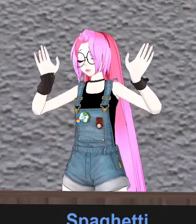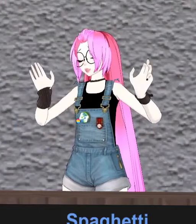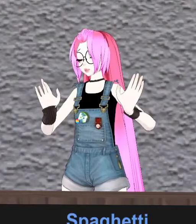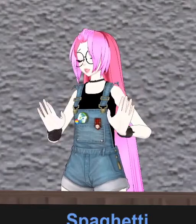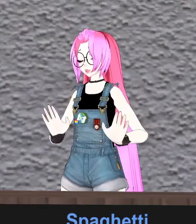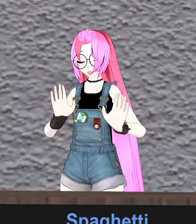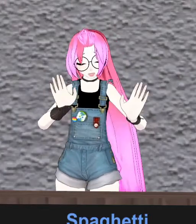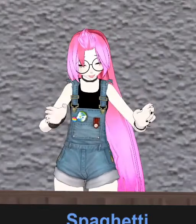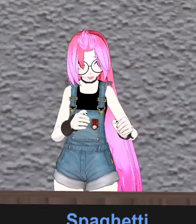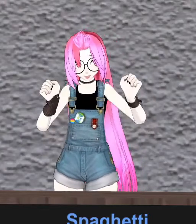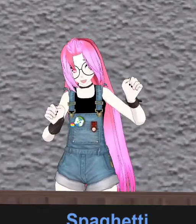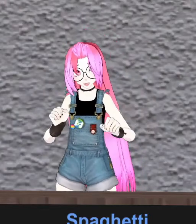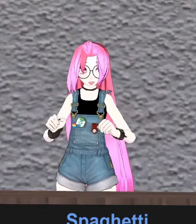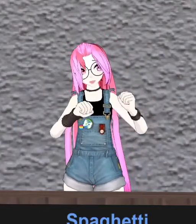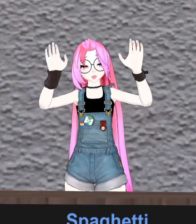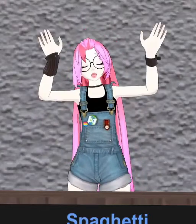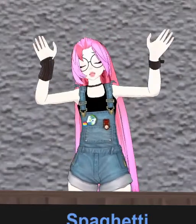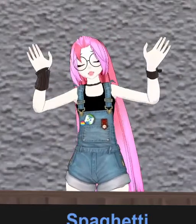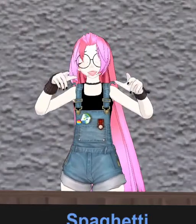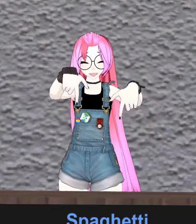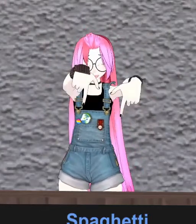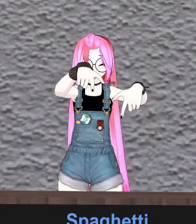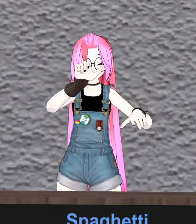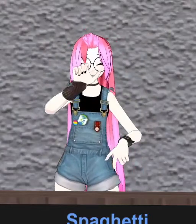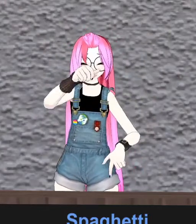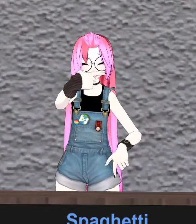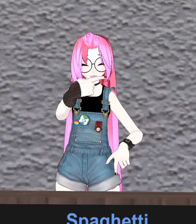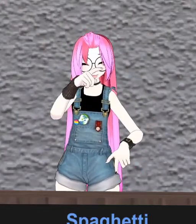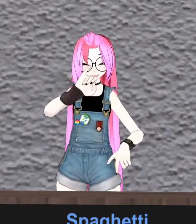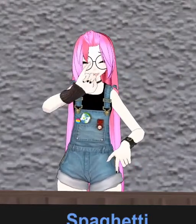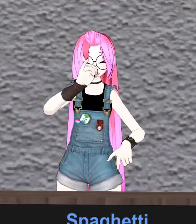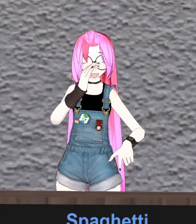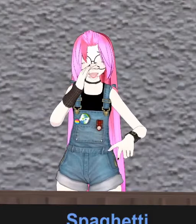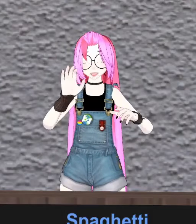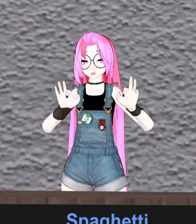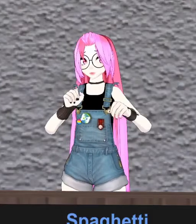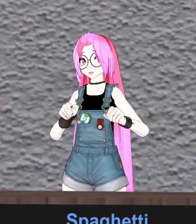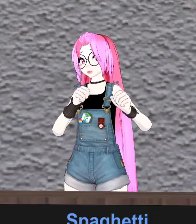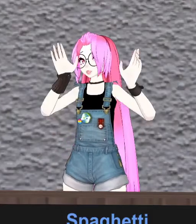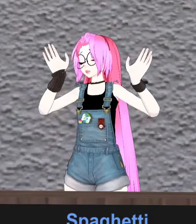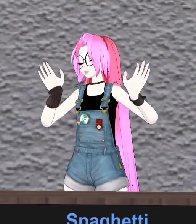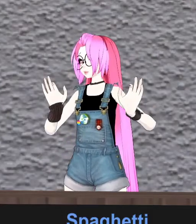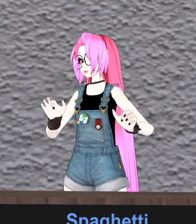Magic. It's like you got sparkles in your hand. You're like, ah! That's magic.